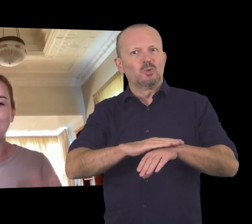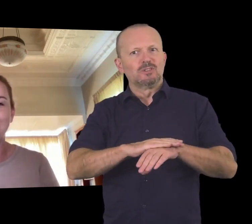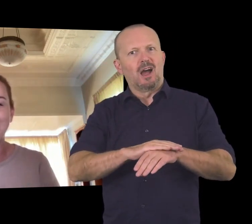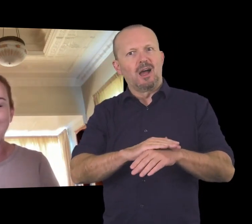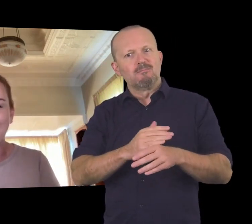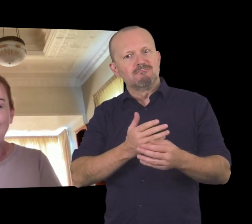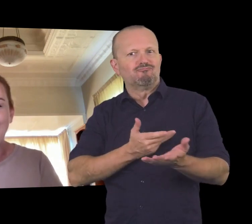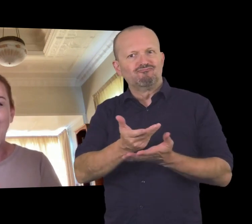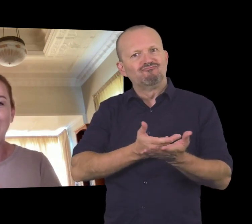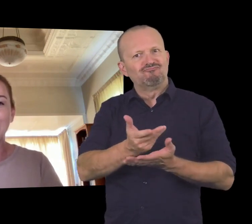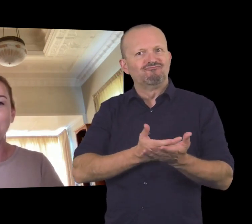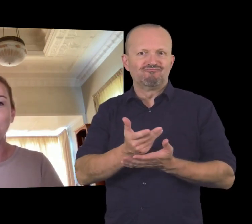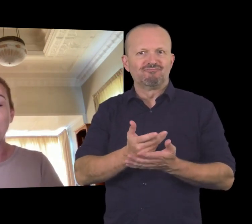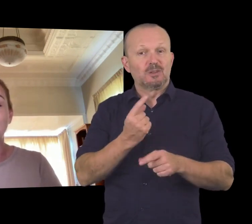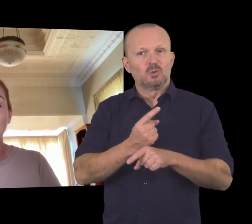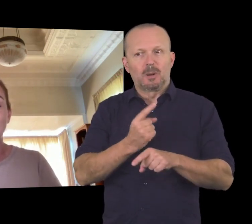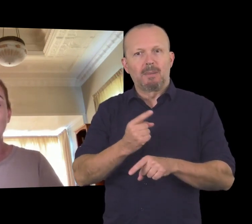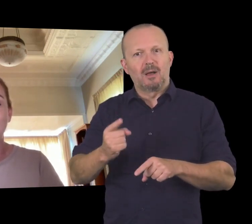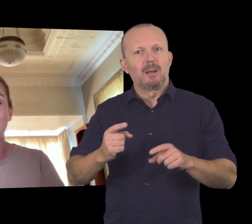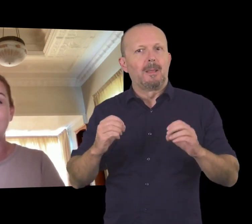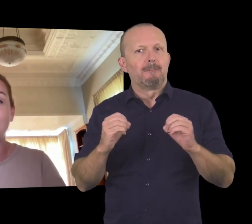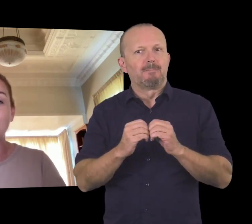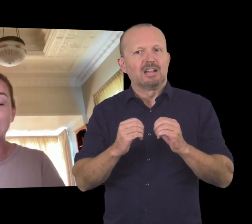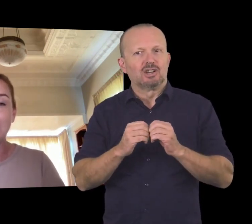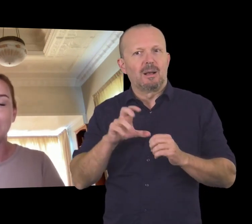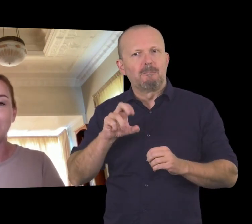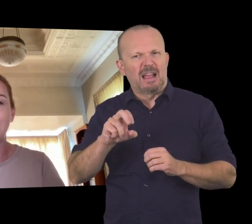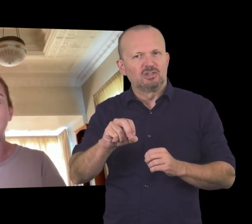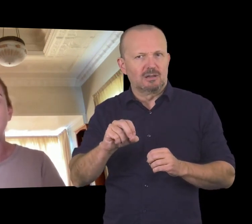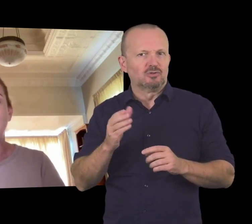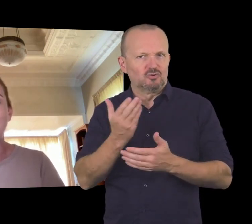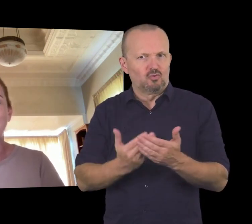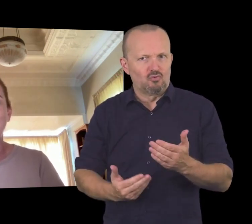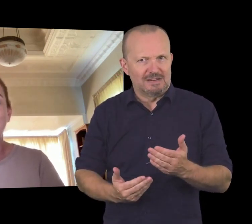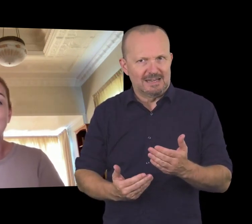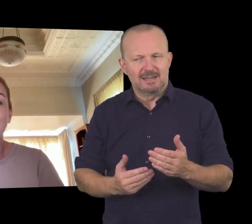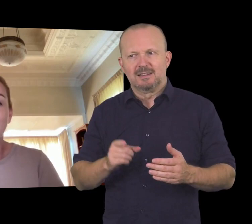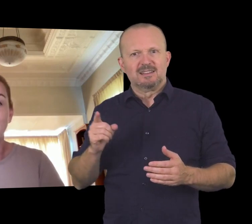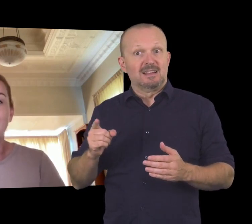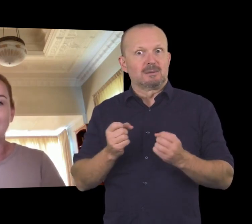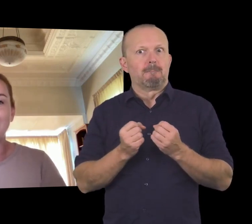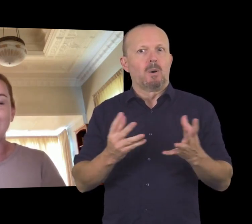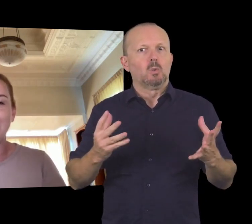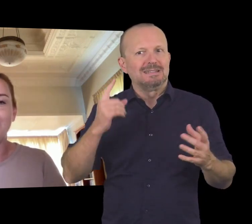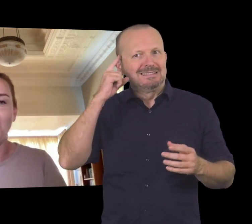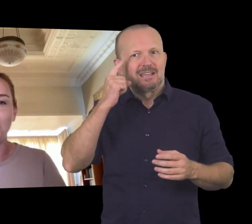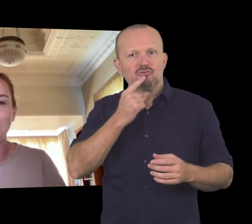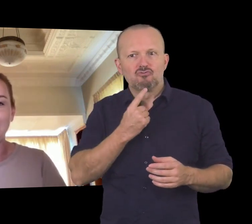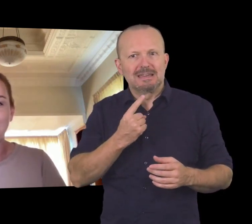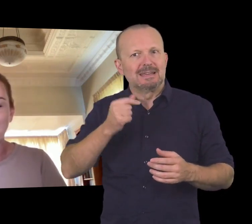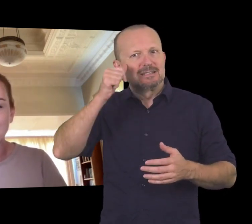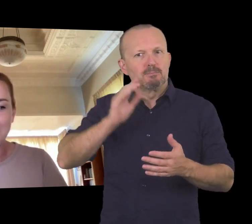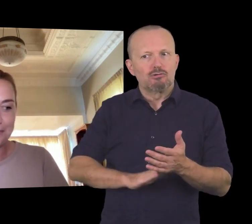space together and explore the Badger story, which is a multi-sensory experience, a theatre in the